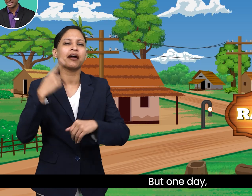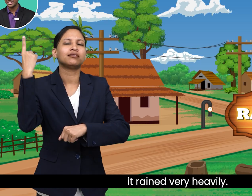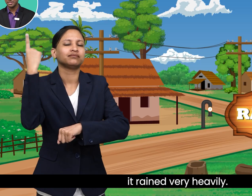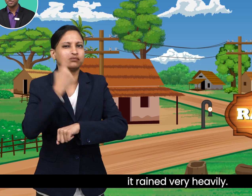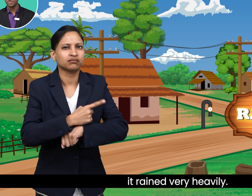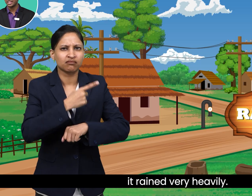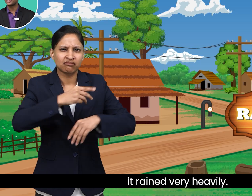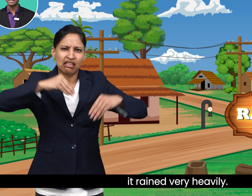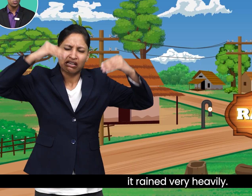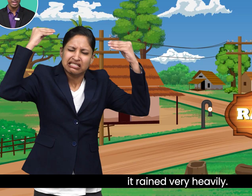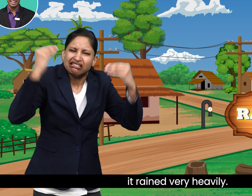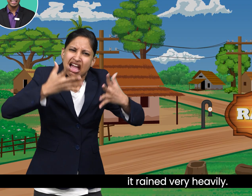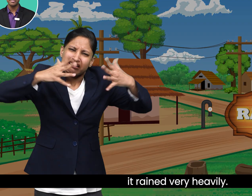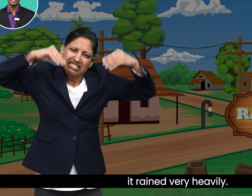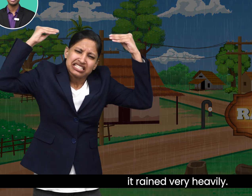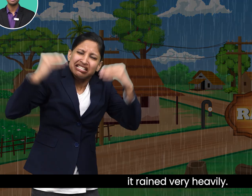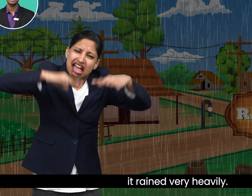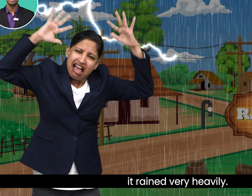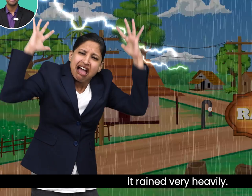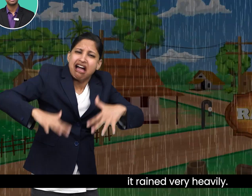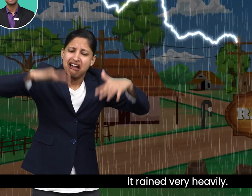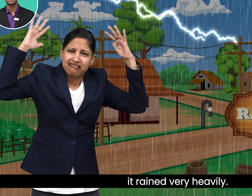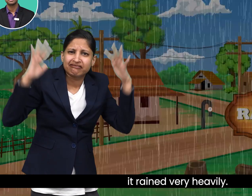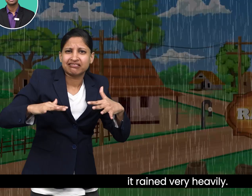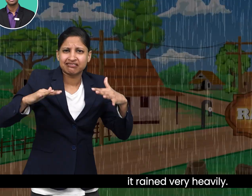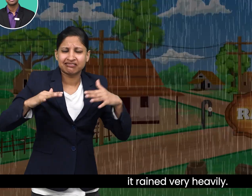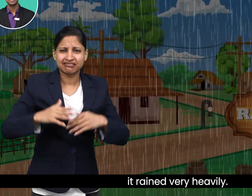But one day, it rained very heavily.